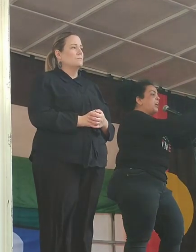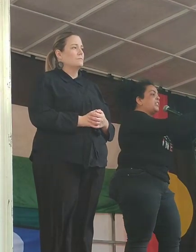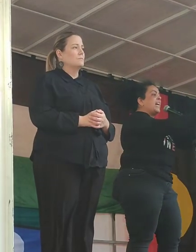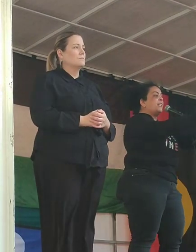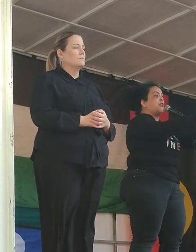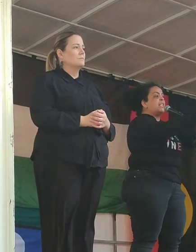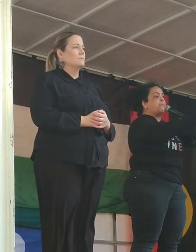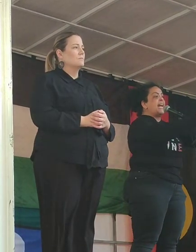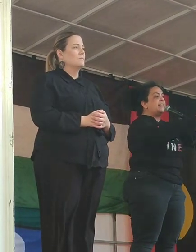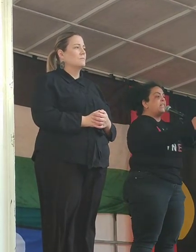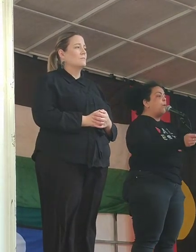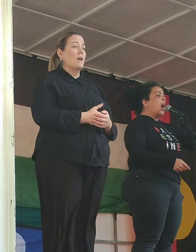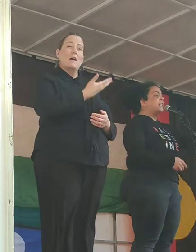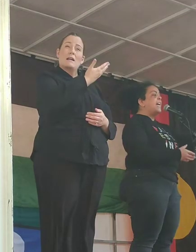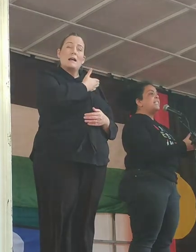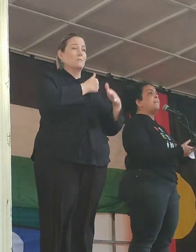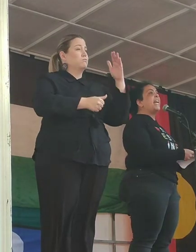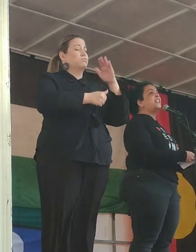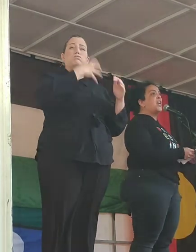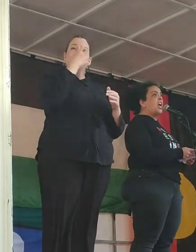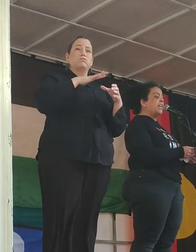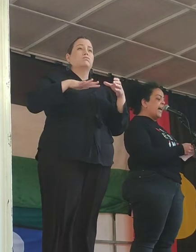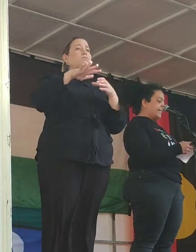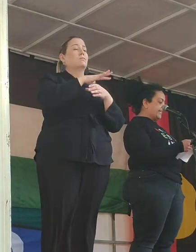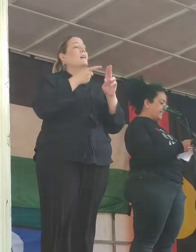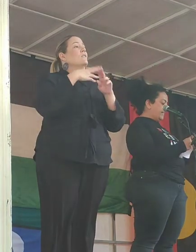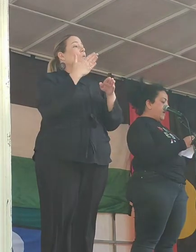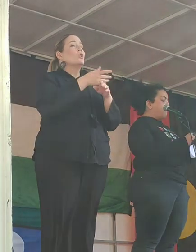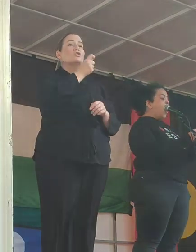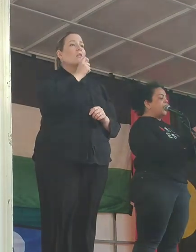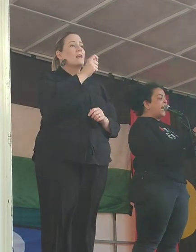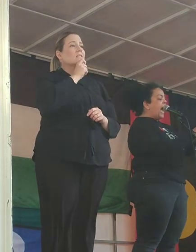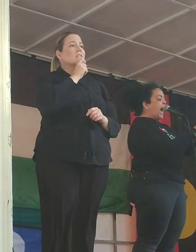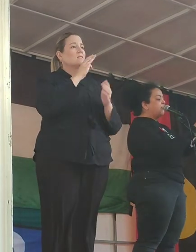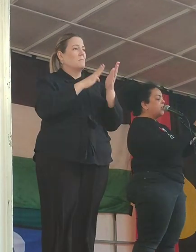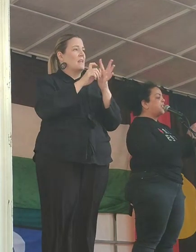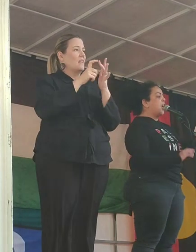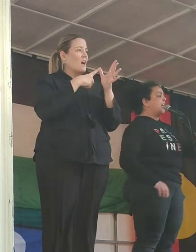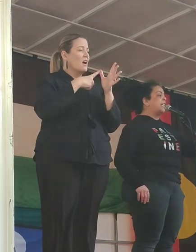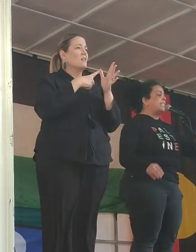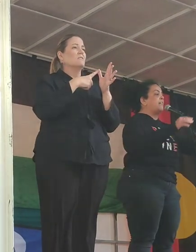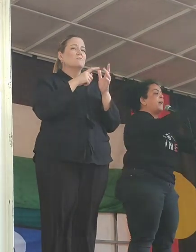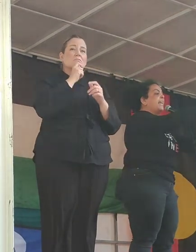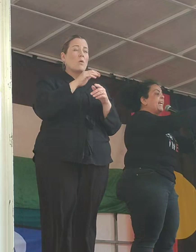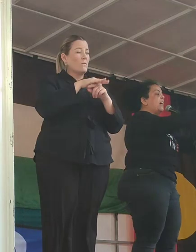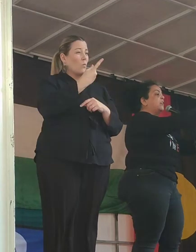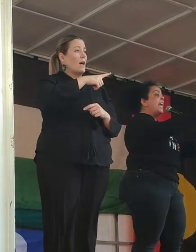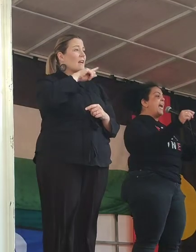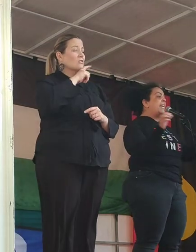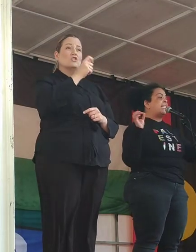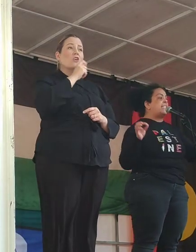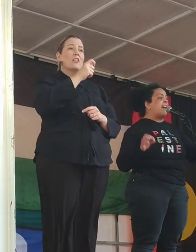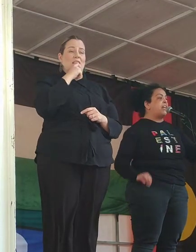Gaza is the most dangerous place in the world to be a journalist. More than 100 journalists have